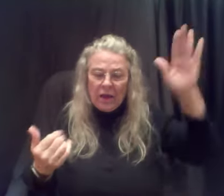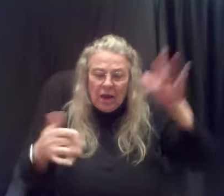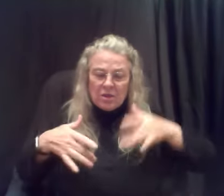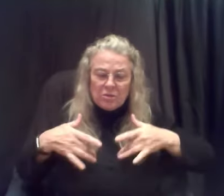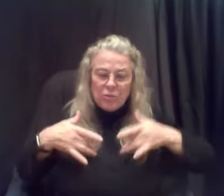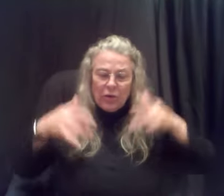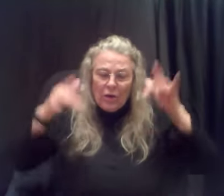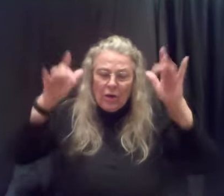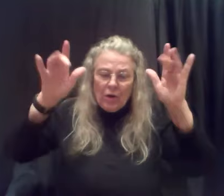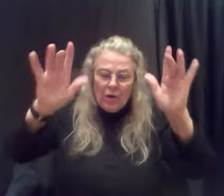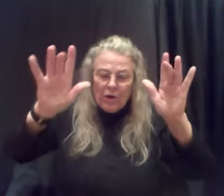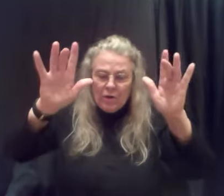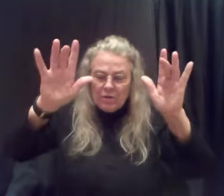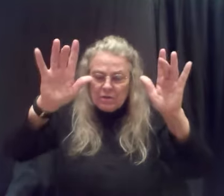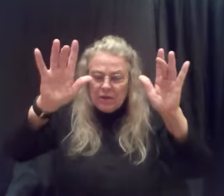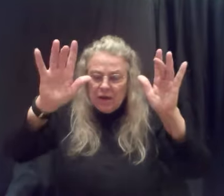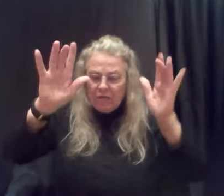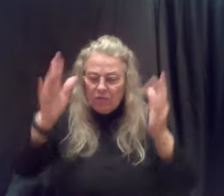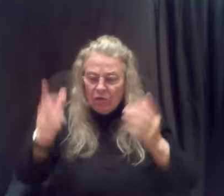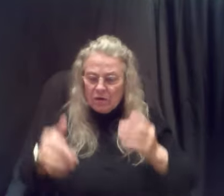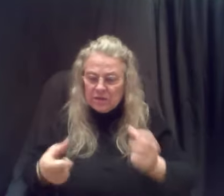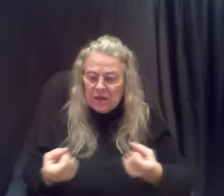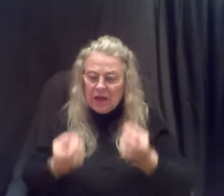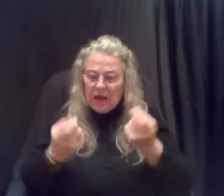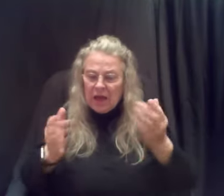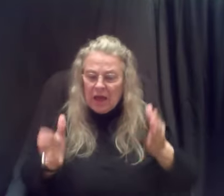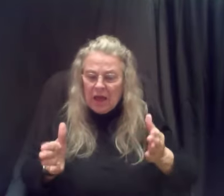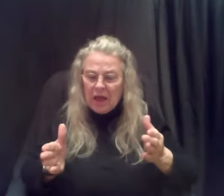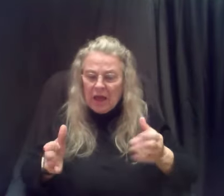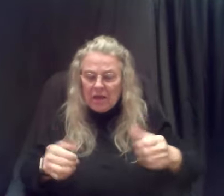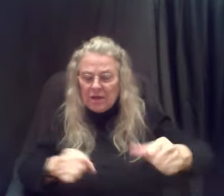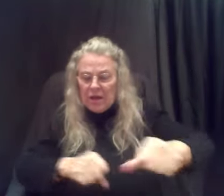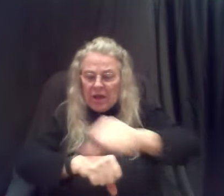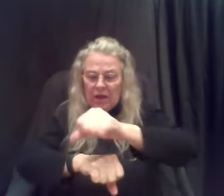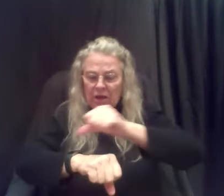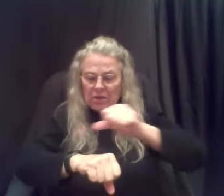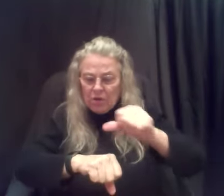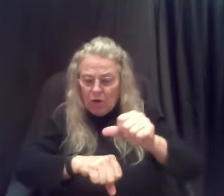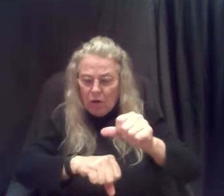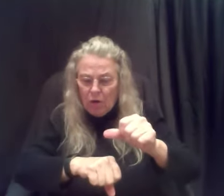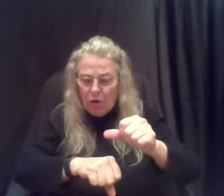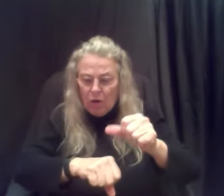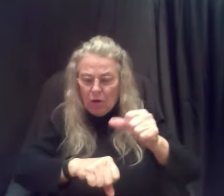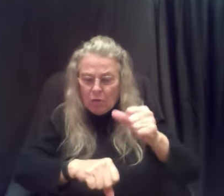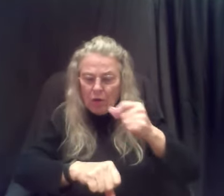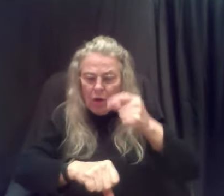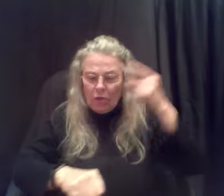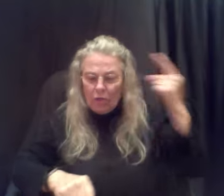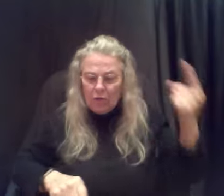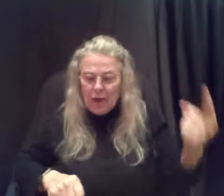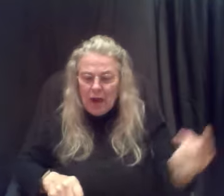His mercy for sin did atone through